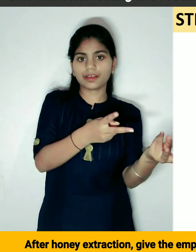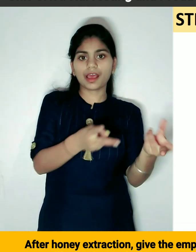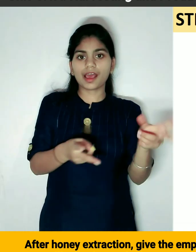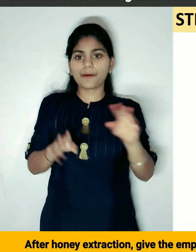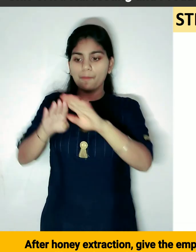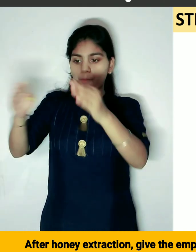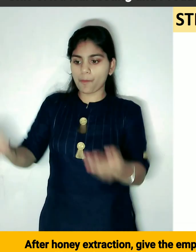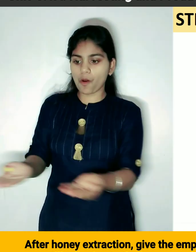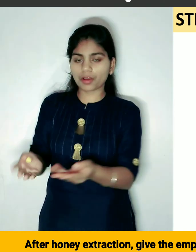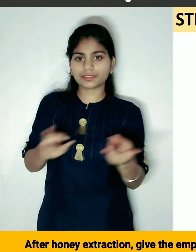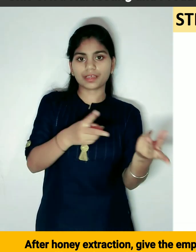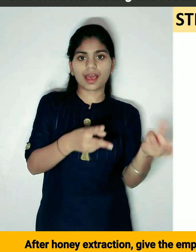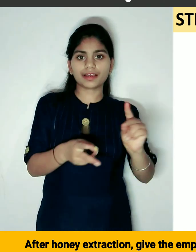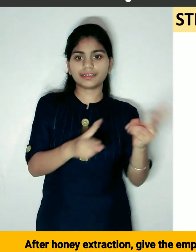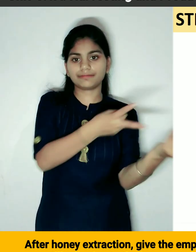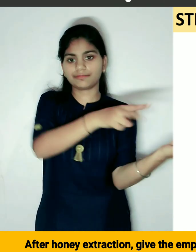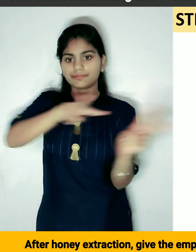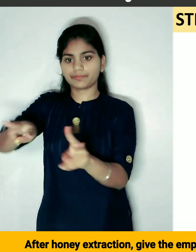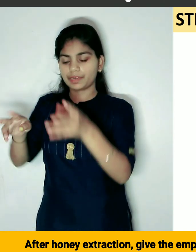earliest.